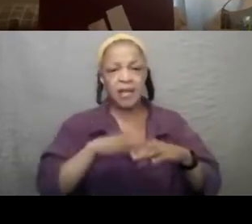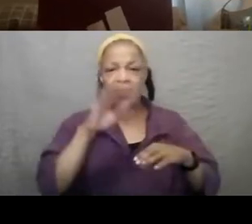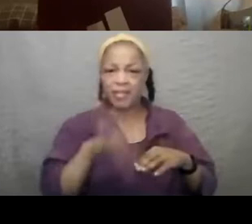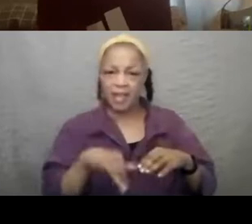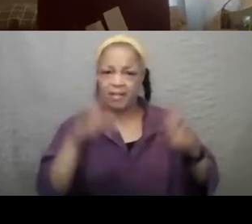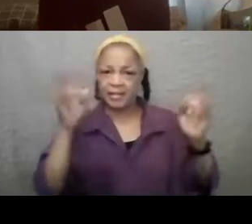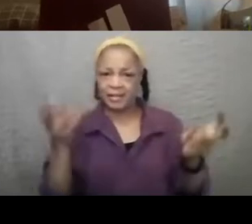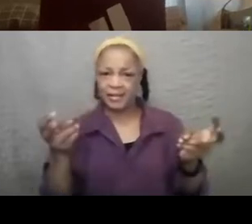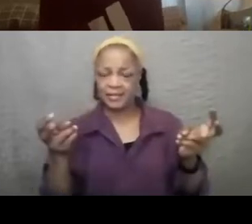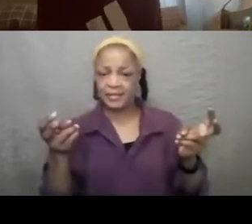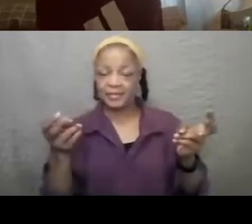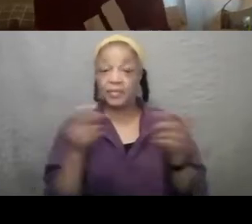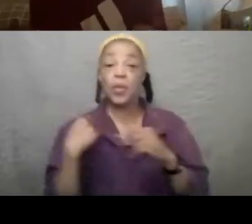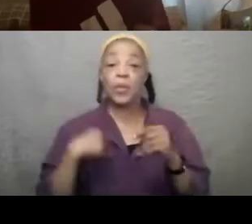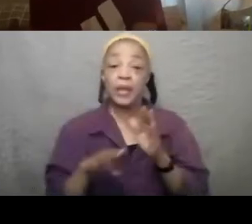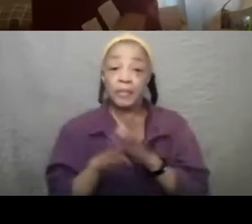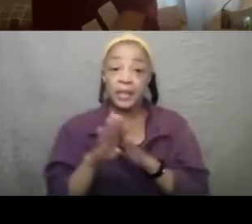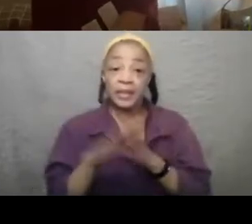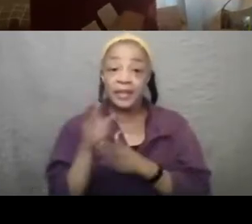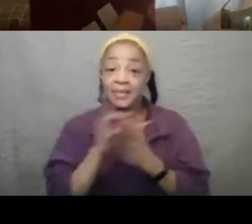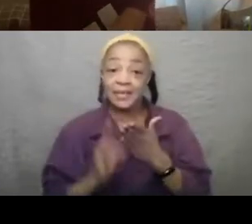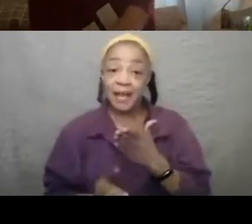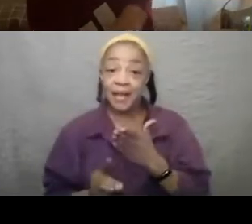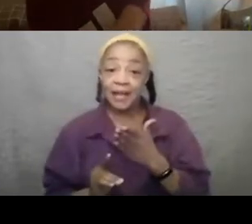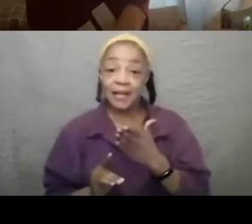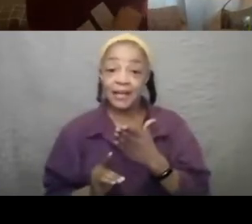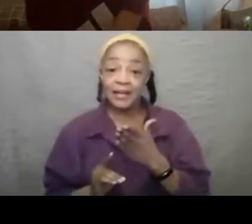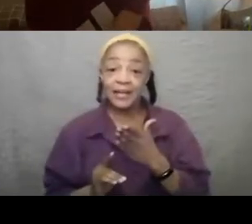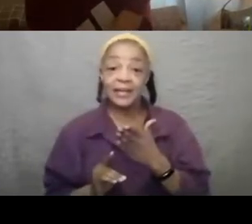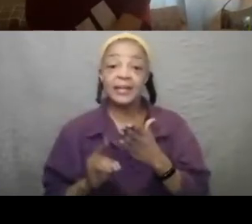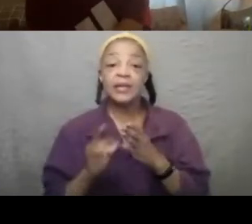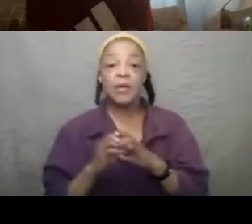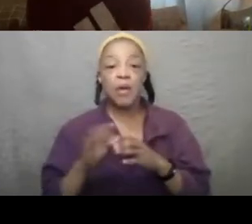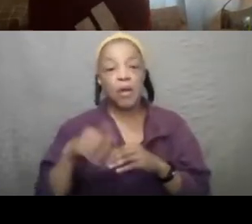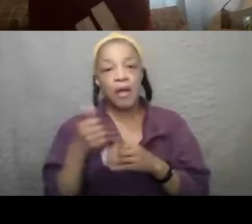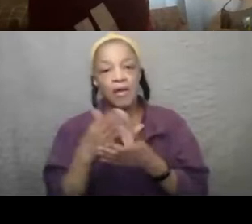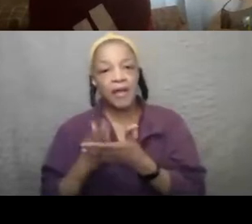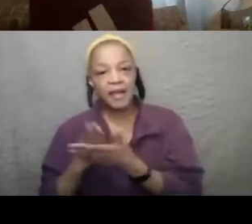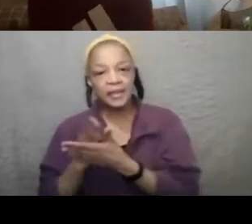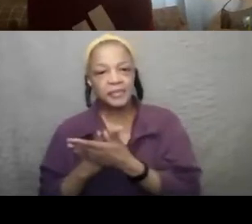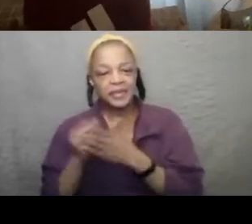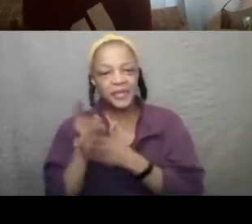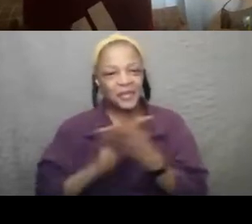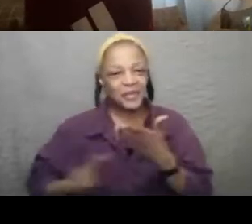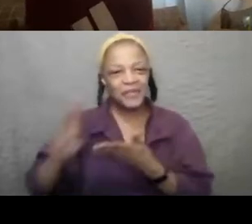in building design into thinking through curricular design or other aspects of the university?